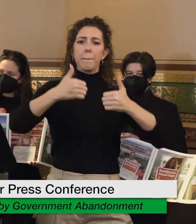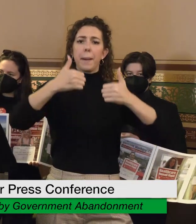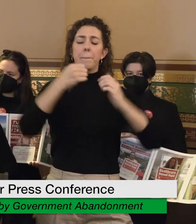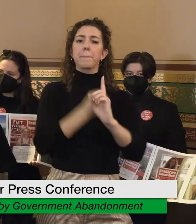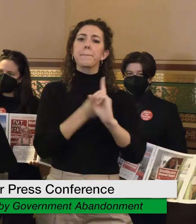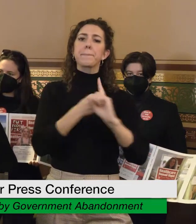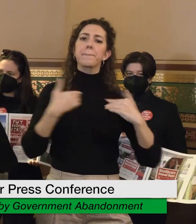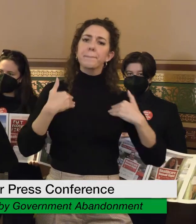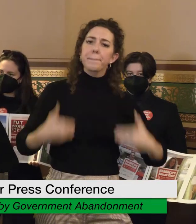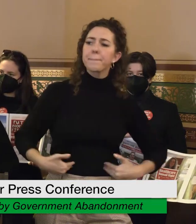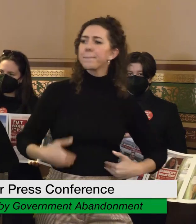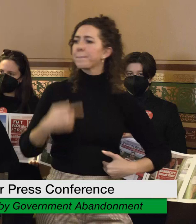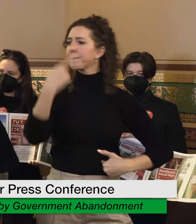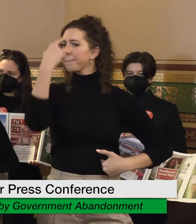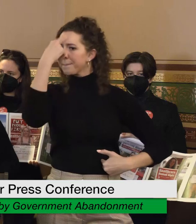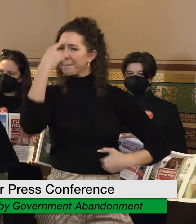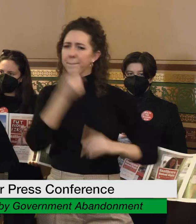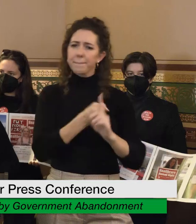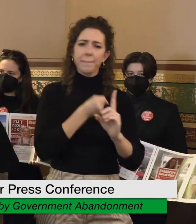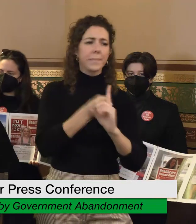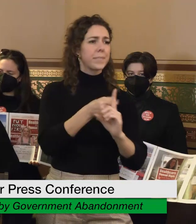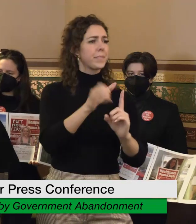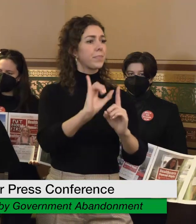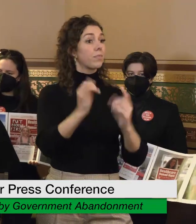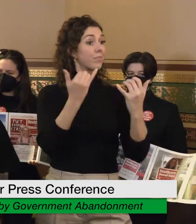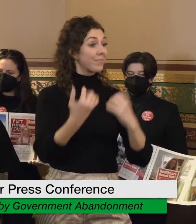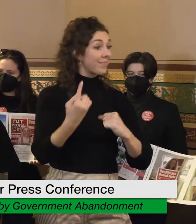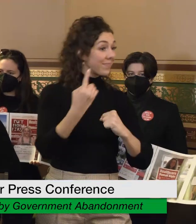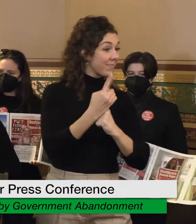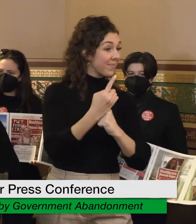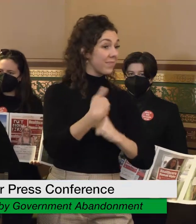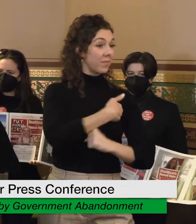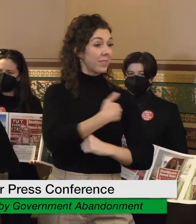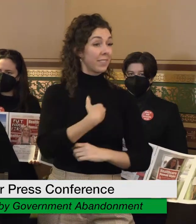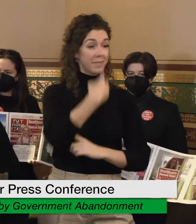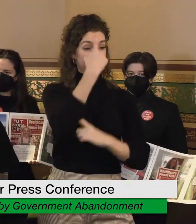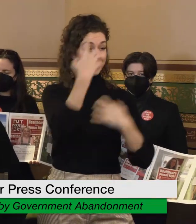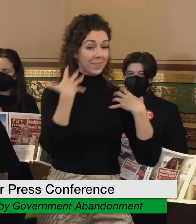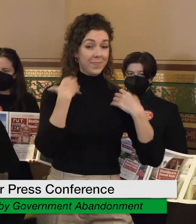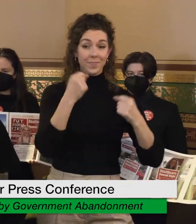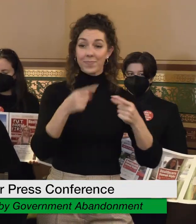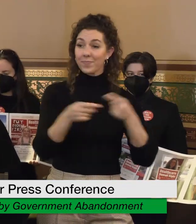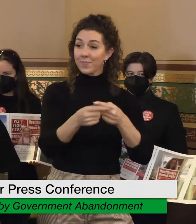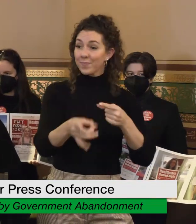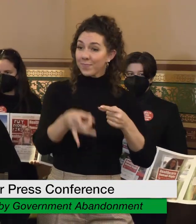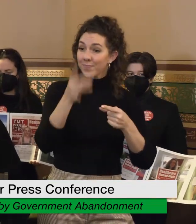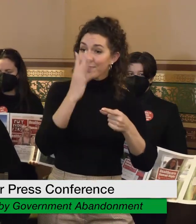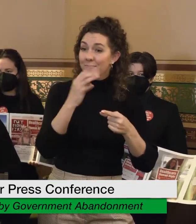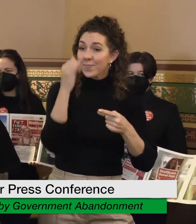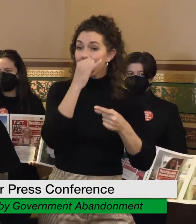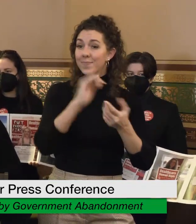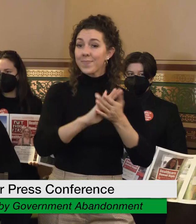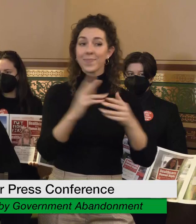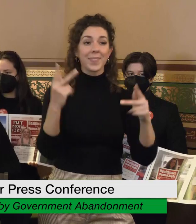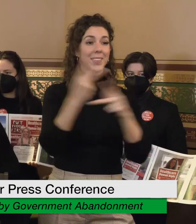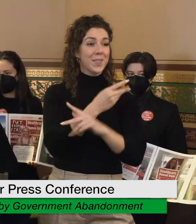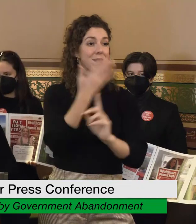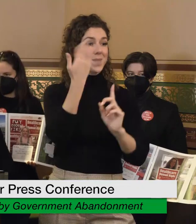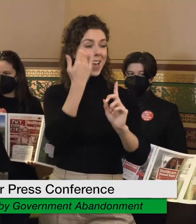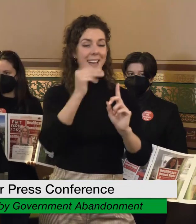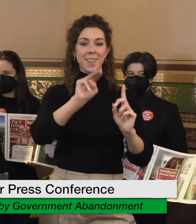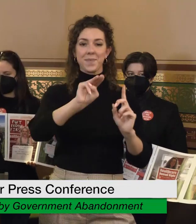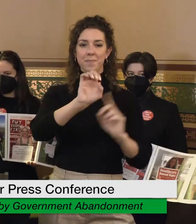physically. We are living through a mental health crisis that is being directly intensified by the Medicaid